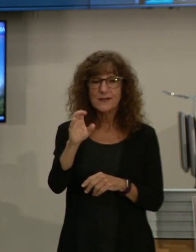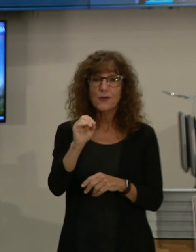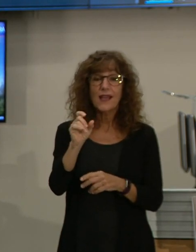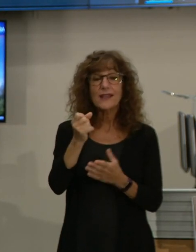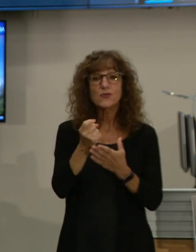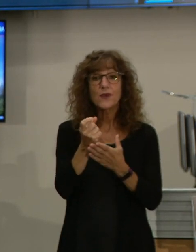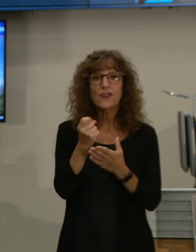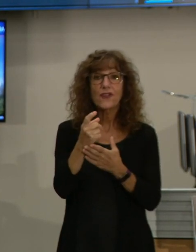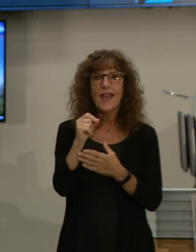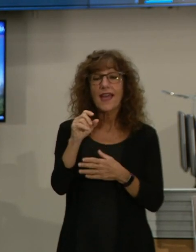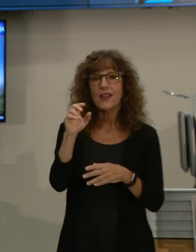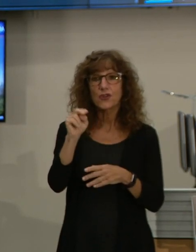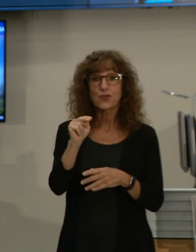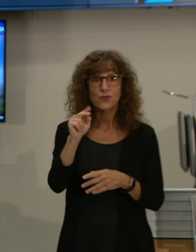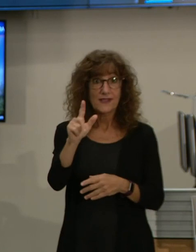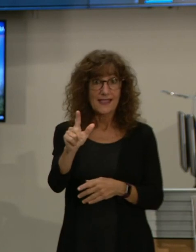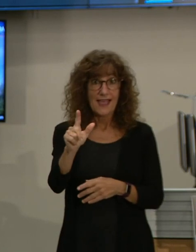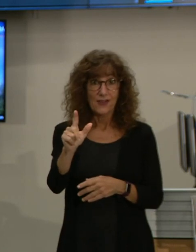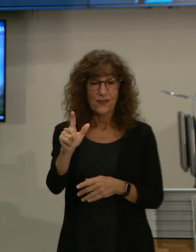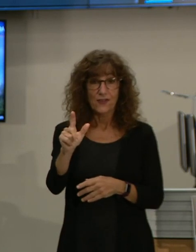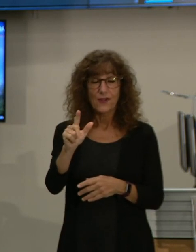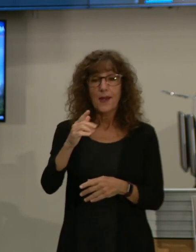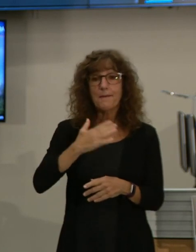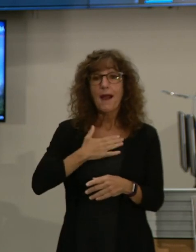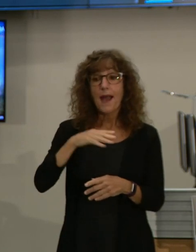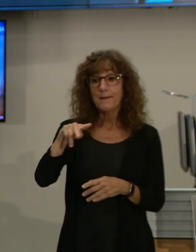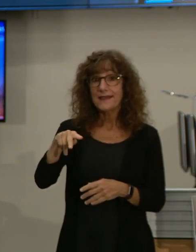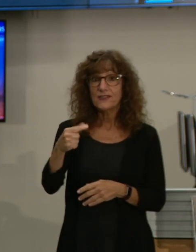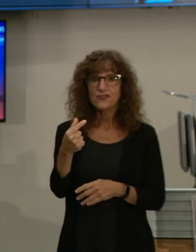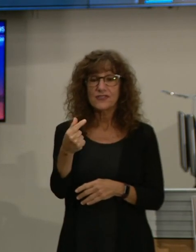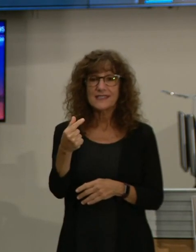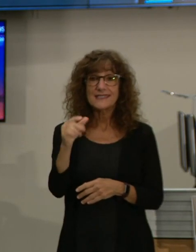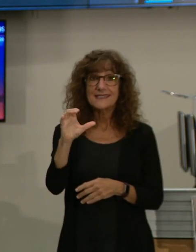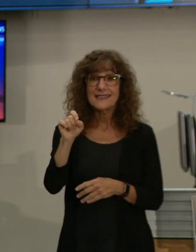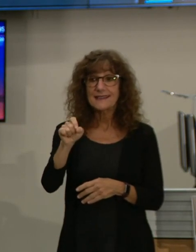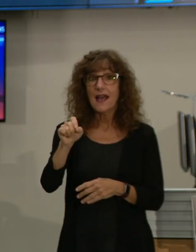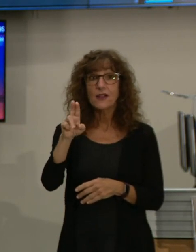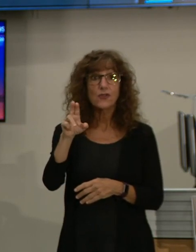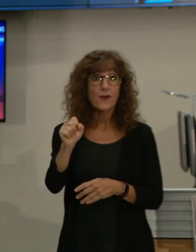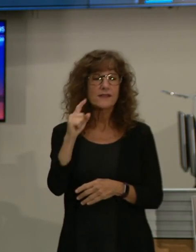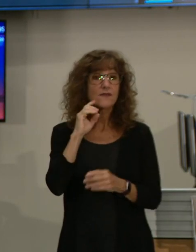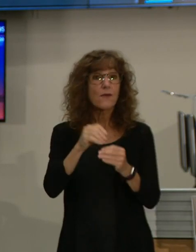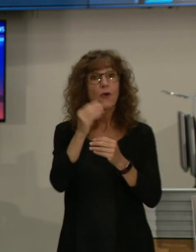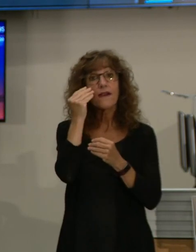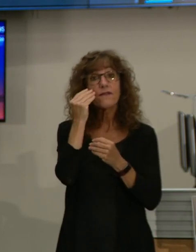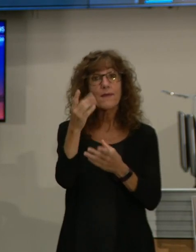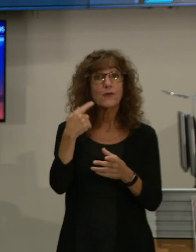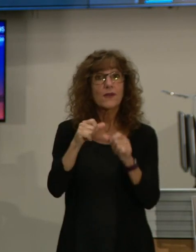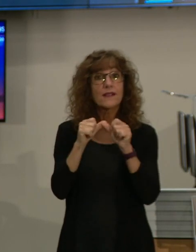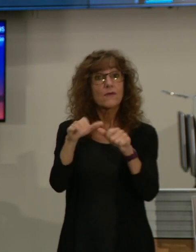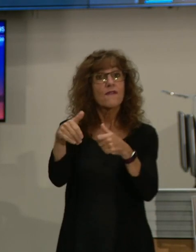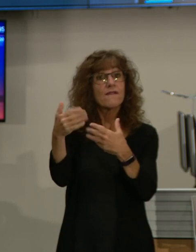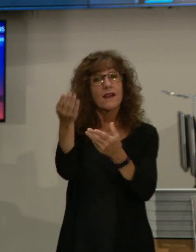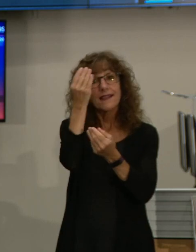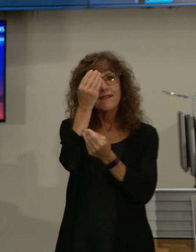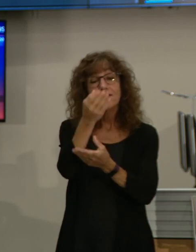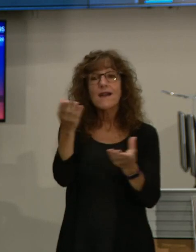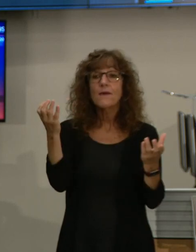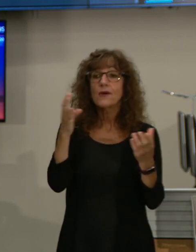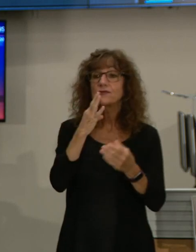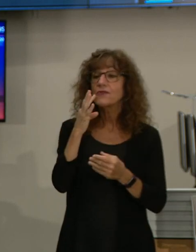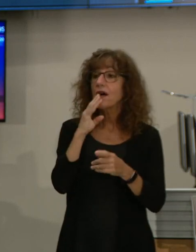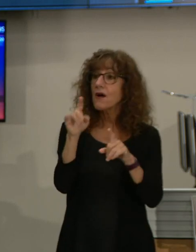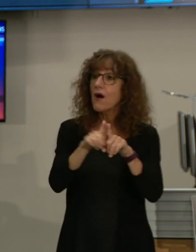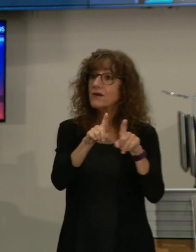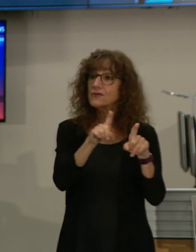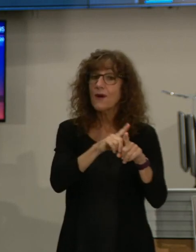newsletter and our county government homepage, mypgc.us, for more updates to come. We'll continue to provide information. I want to talk as well